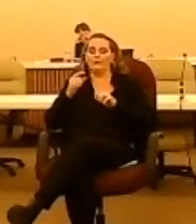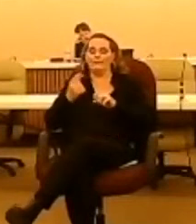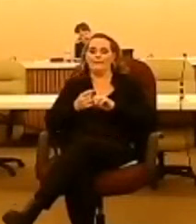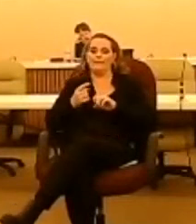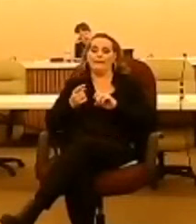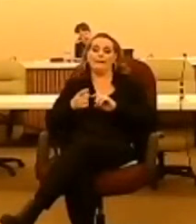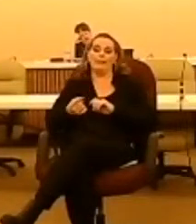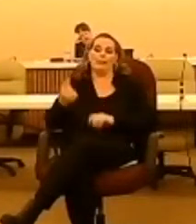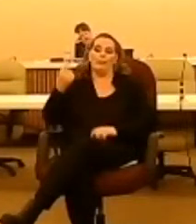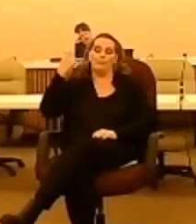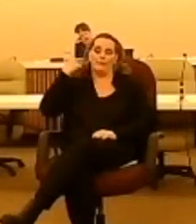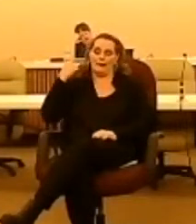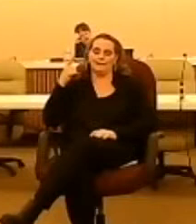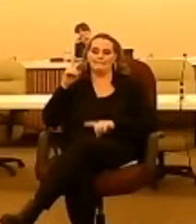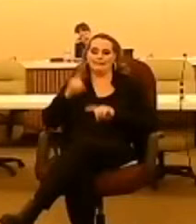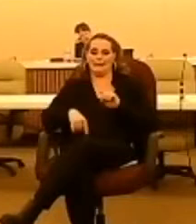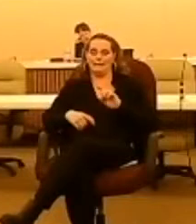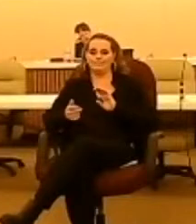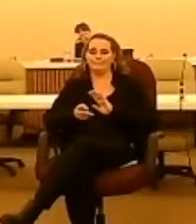walk-in cooler.